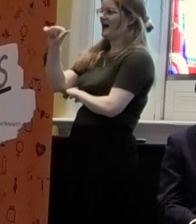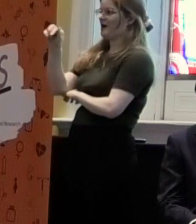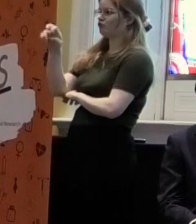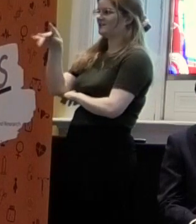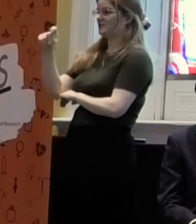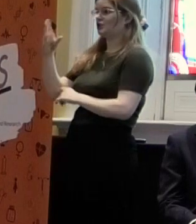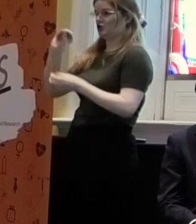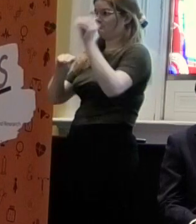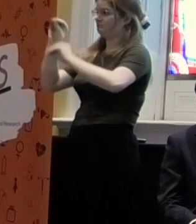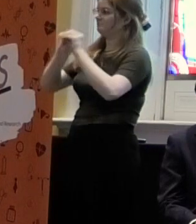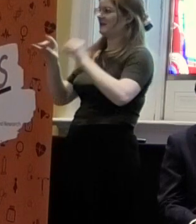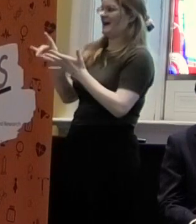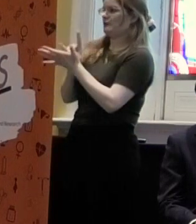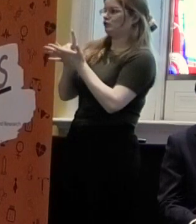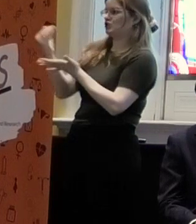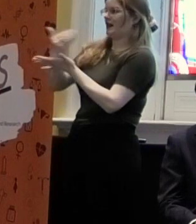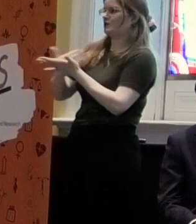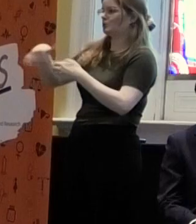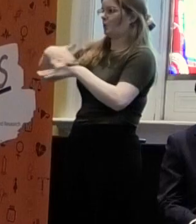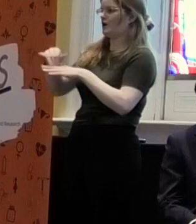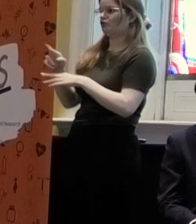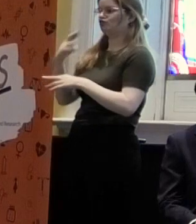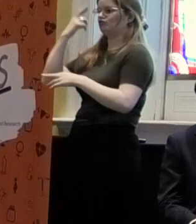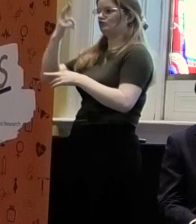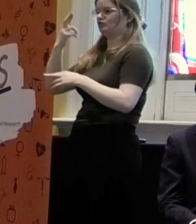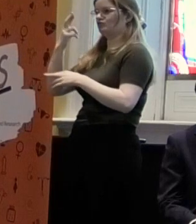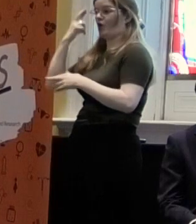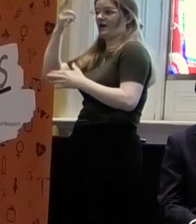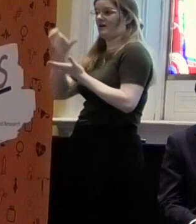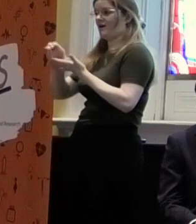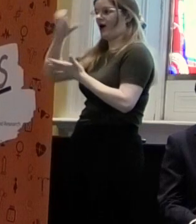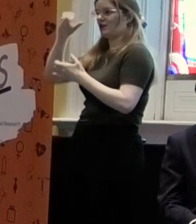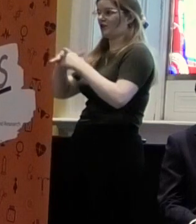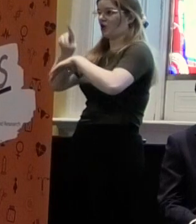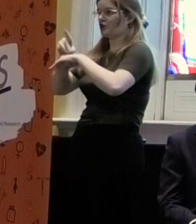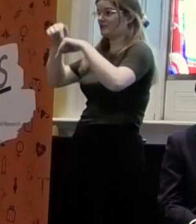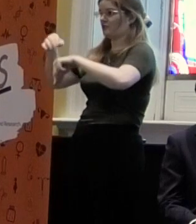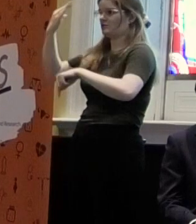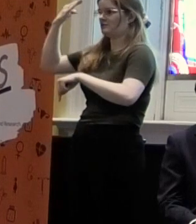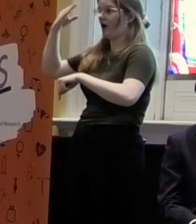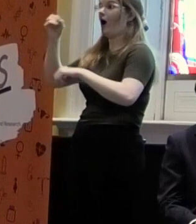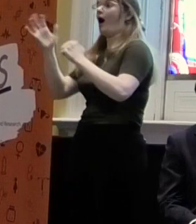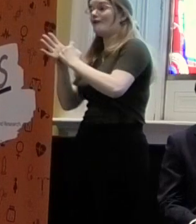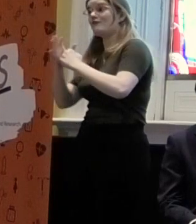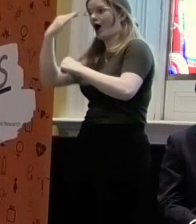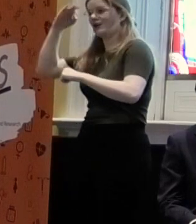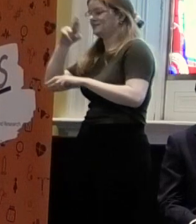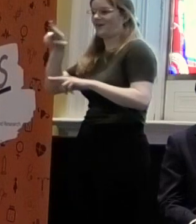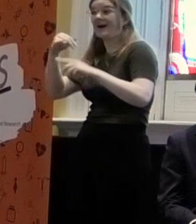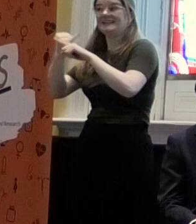of the Heritage Collection at the Royal College of Physicians of Ireland, not in Ireland, of